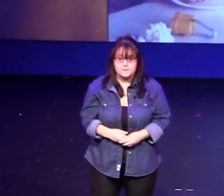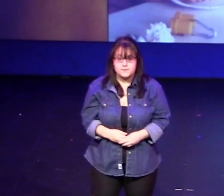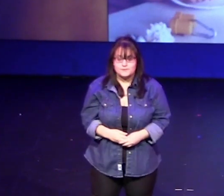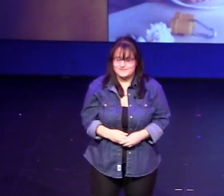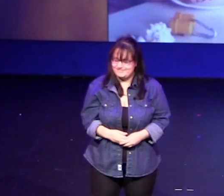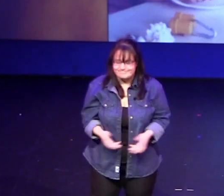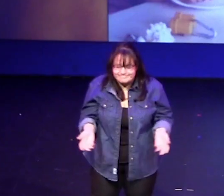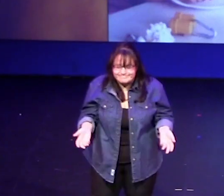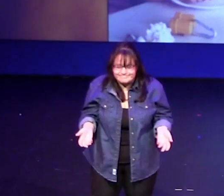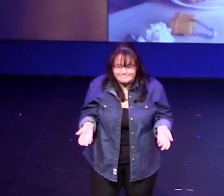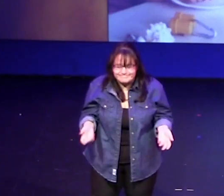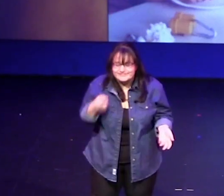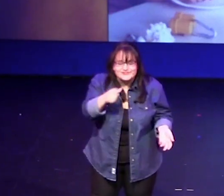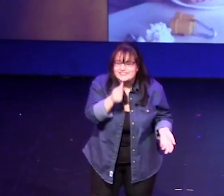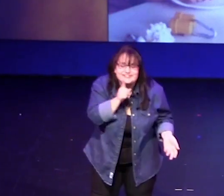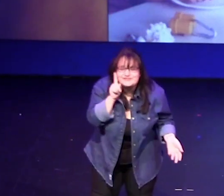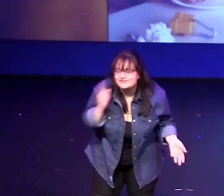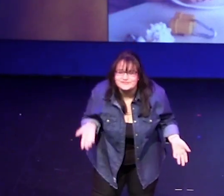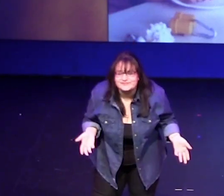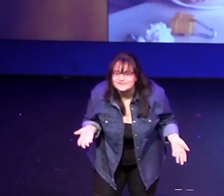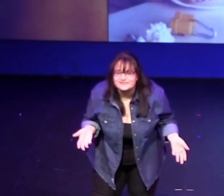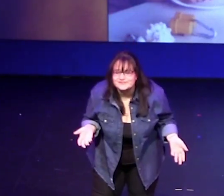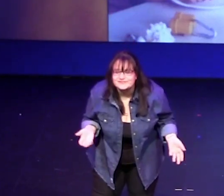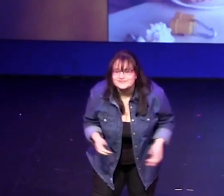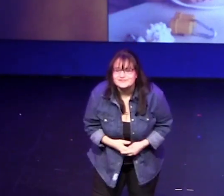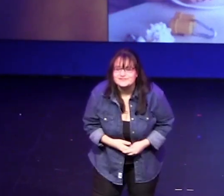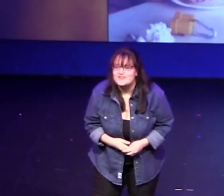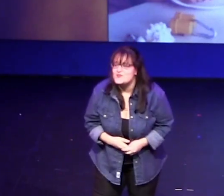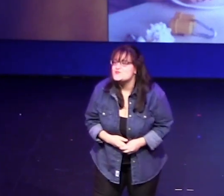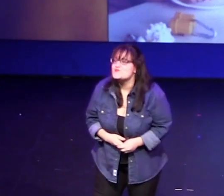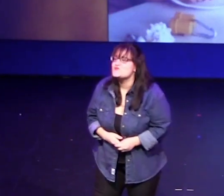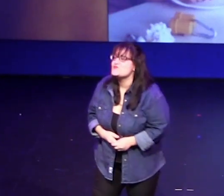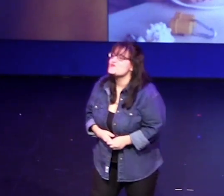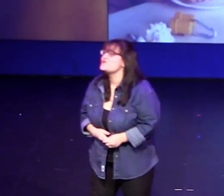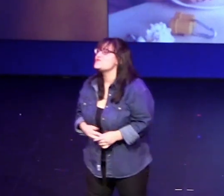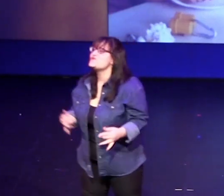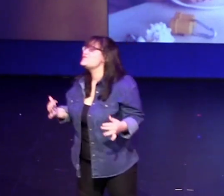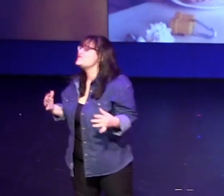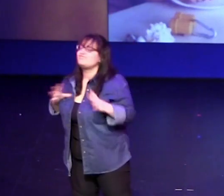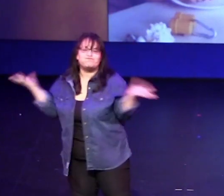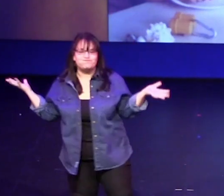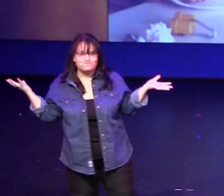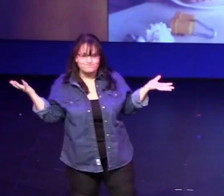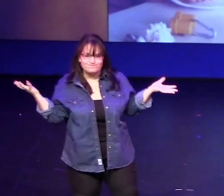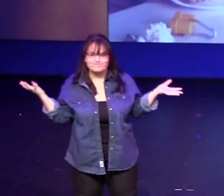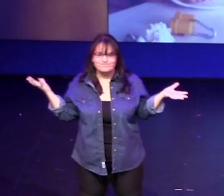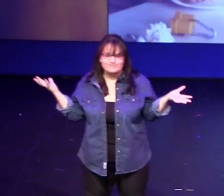sign. And of course, you know what that response was. But you're not deaf. I wasn't